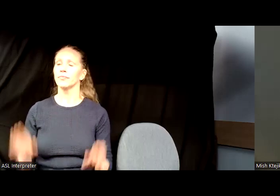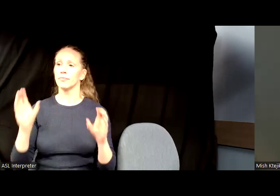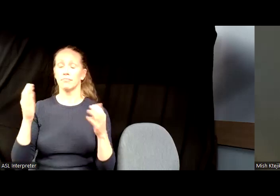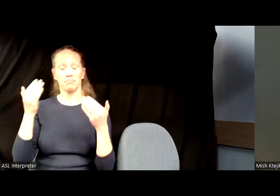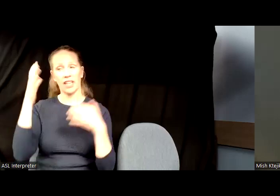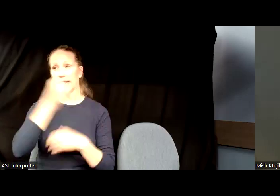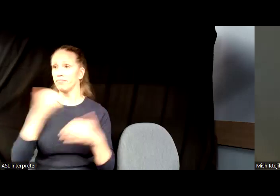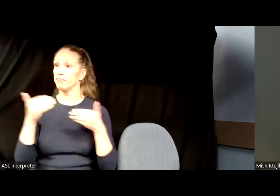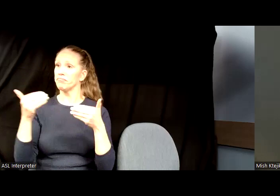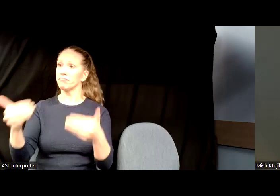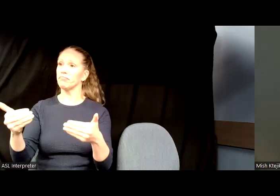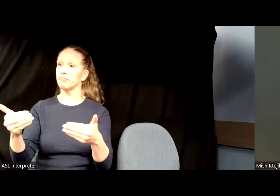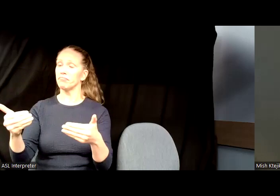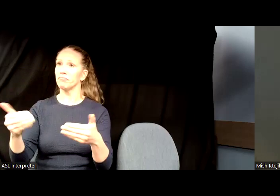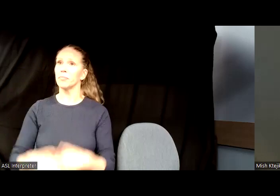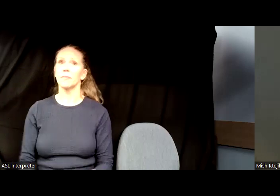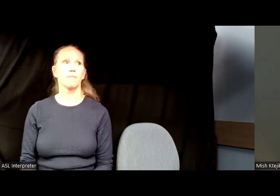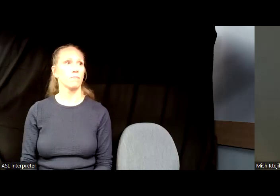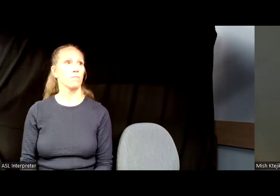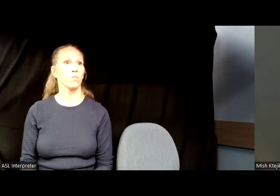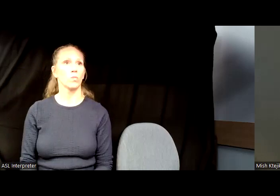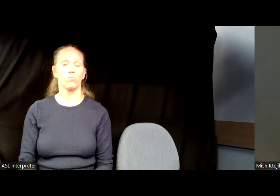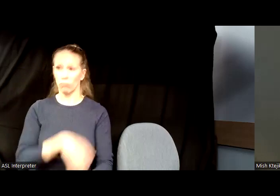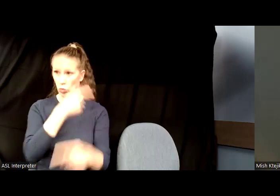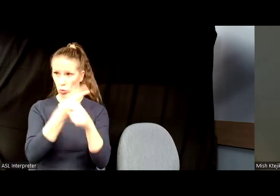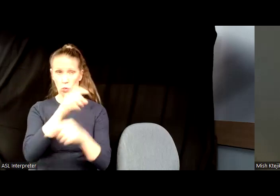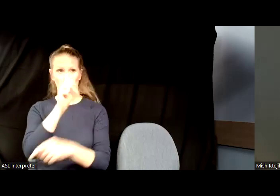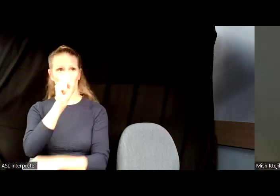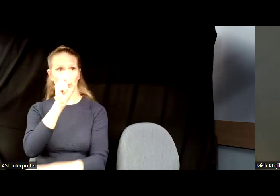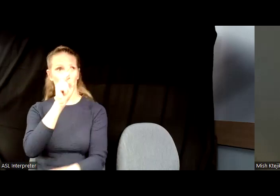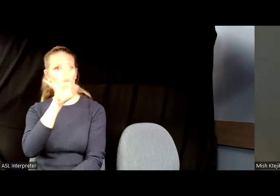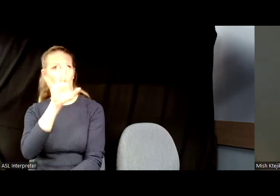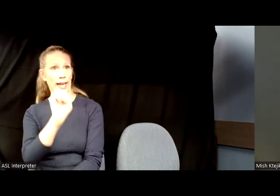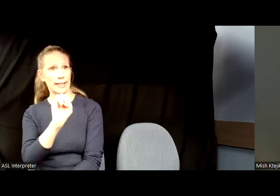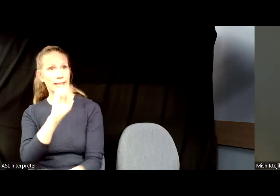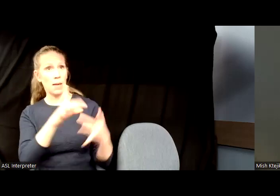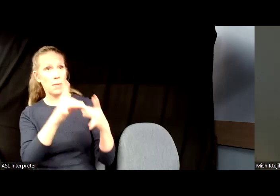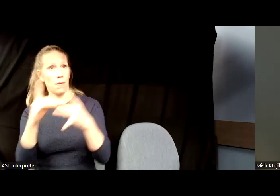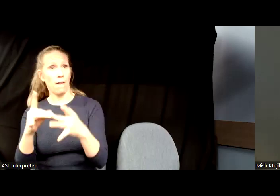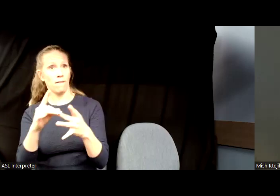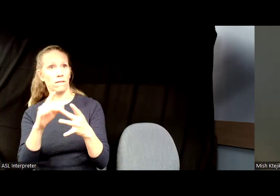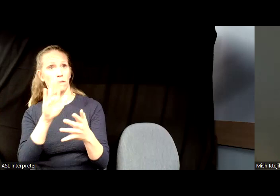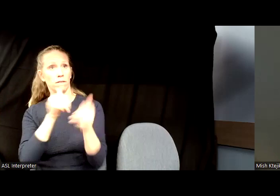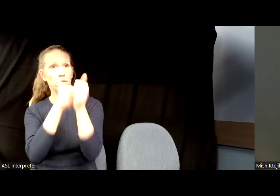I guess we can move on from this topic, right, Sandy? I'm gonna follow your lead.